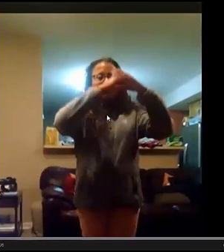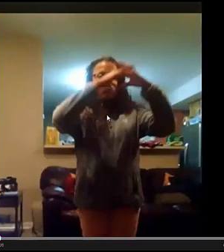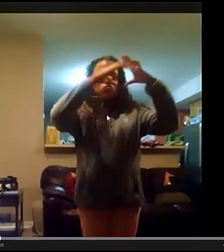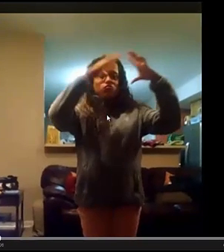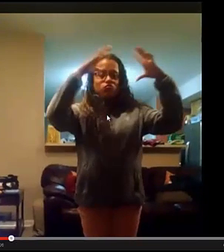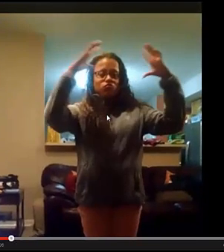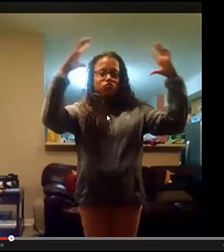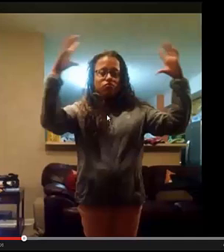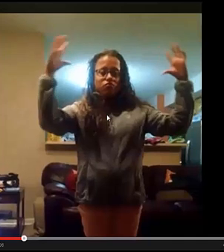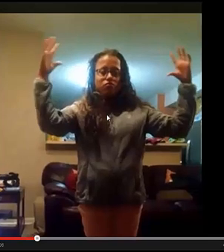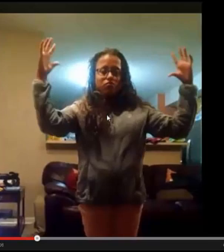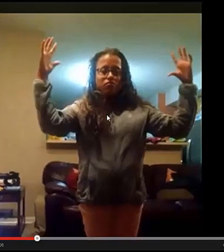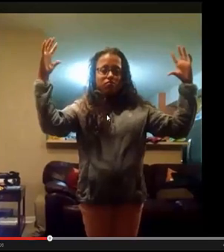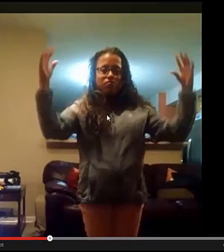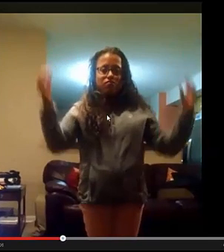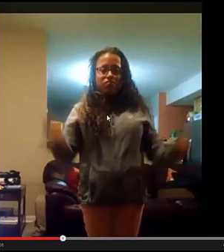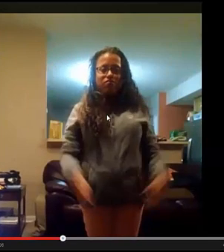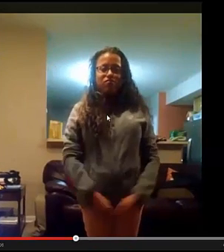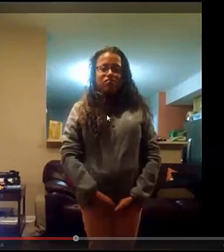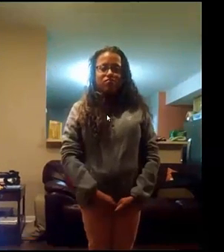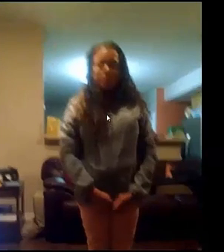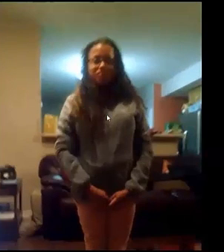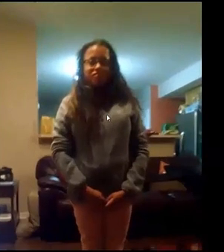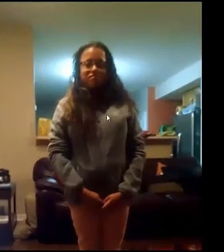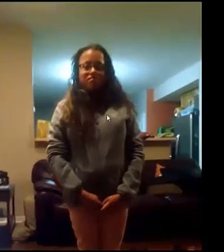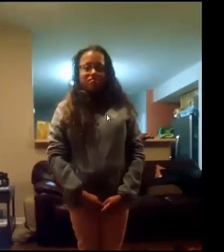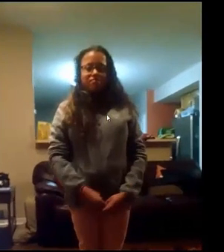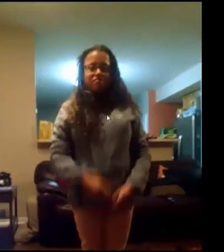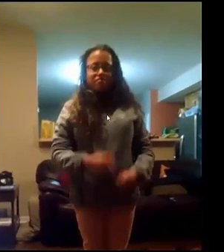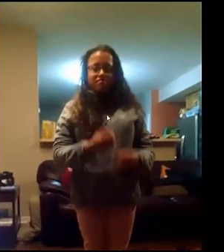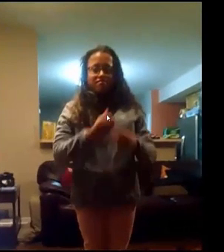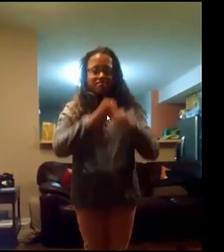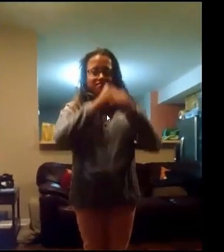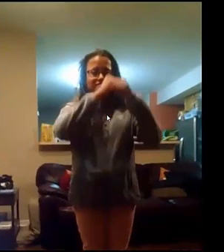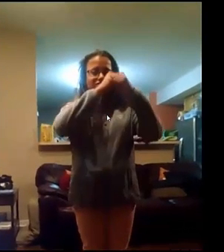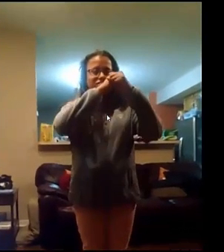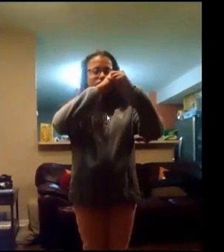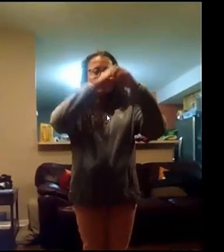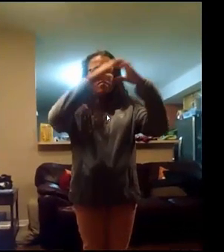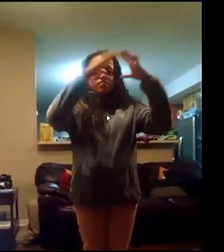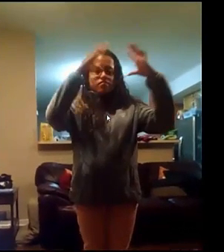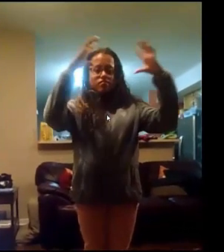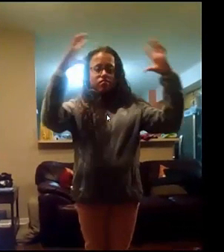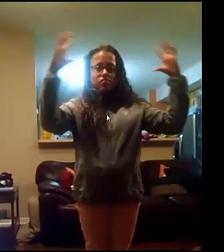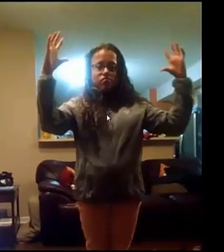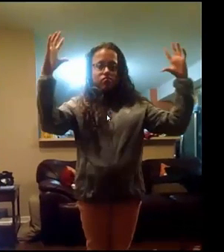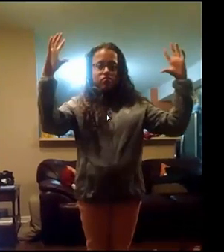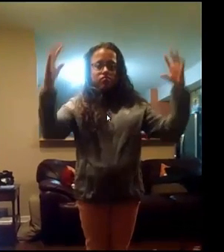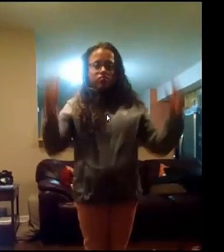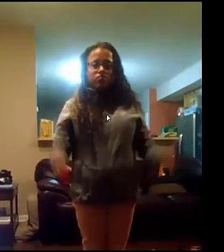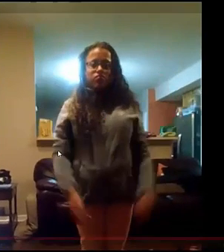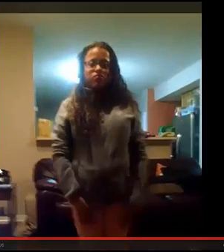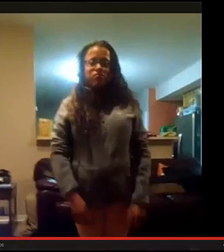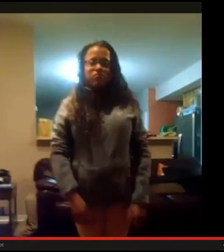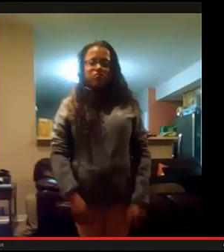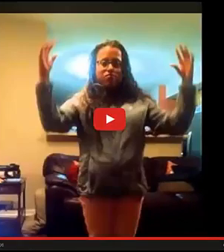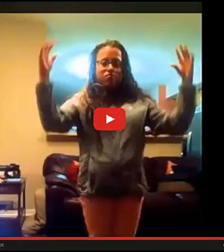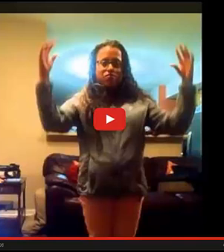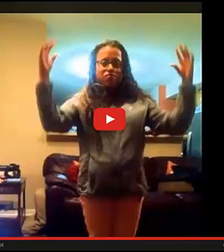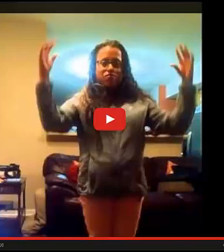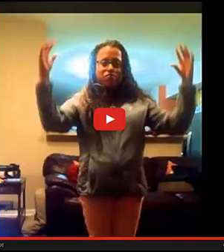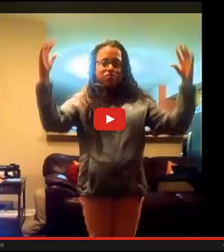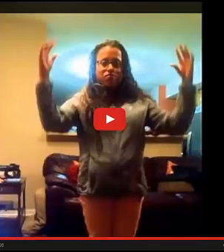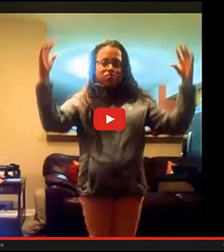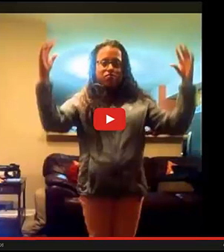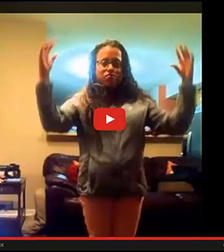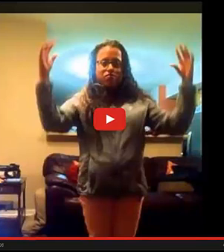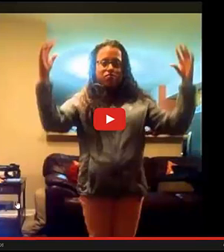You doing it? I see you. Make sure you're all doing it, please.